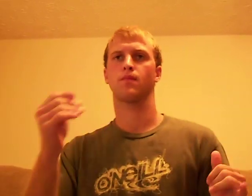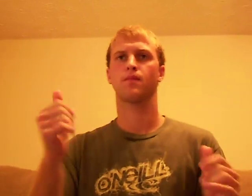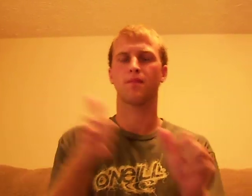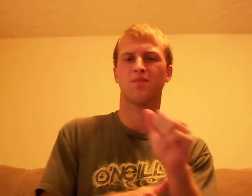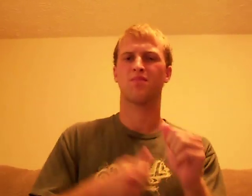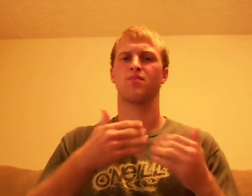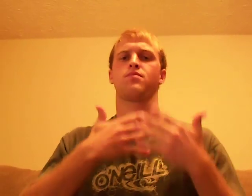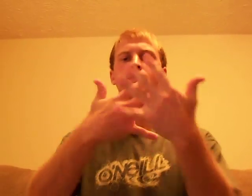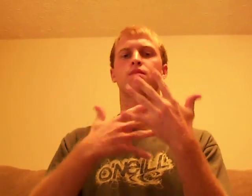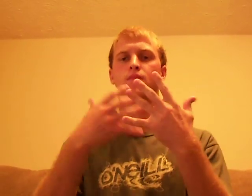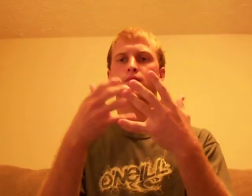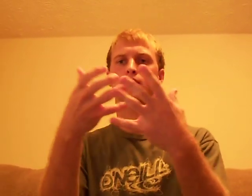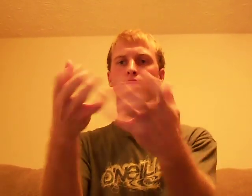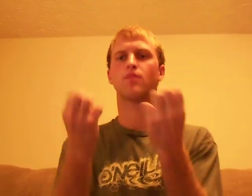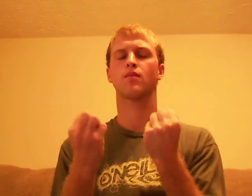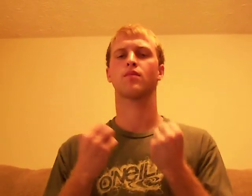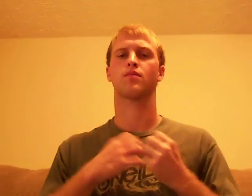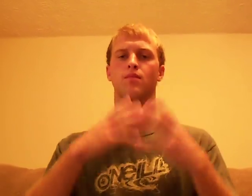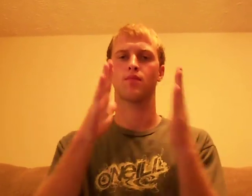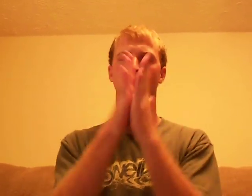breath we drew was